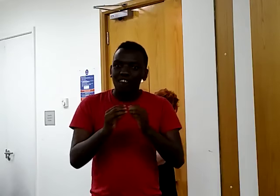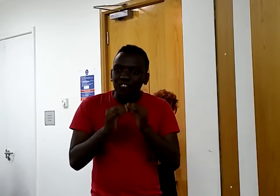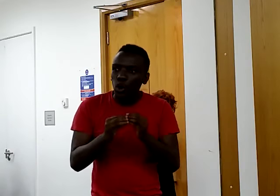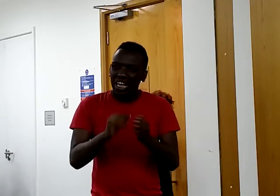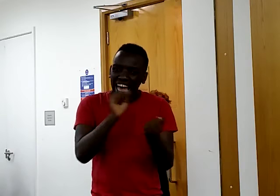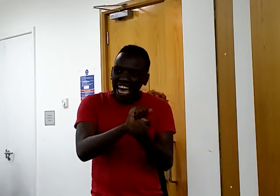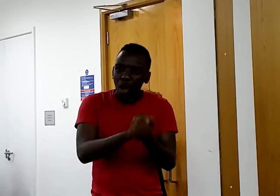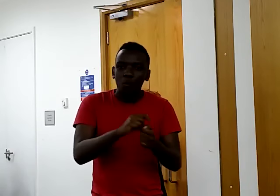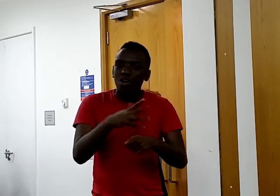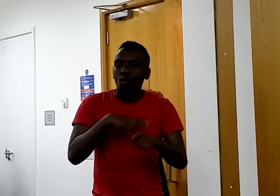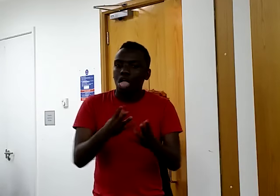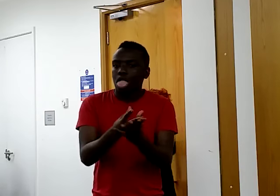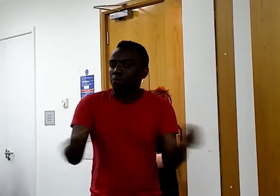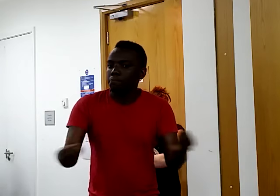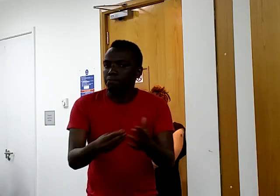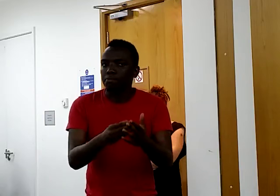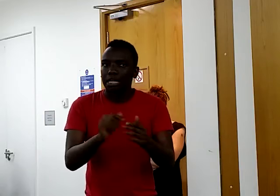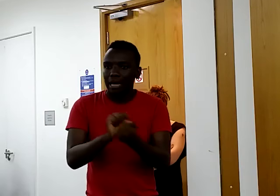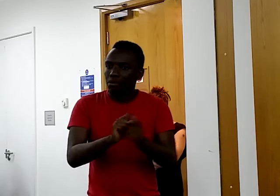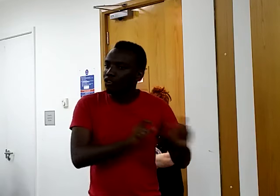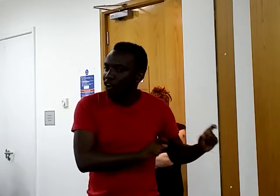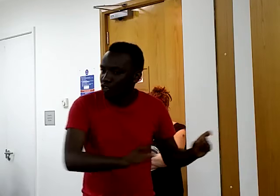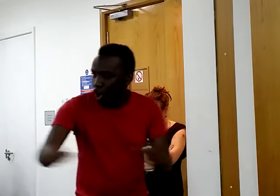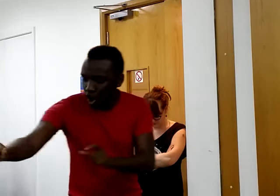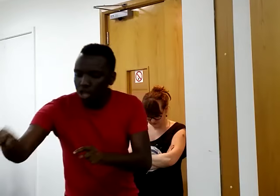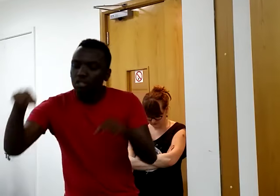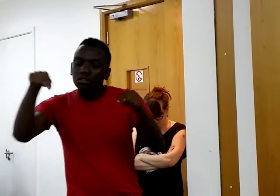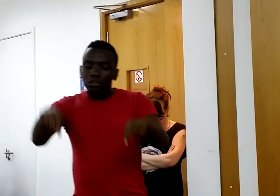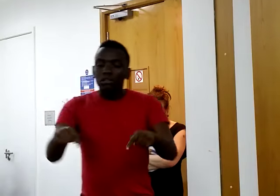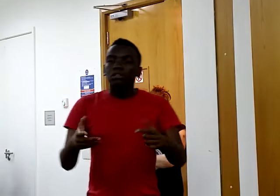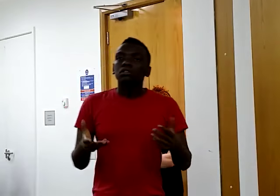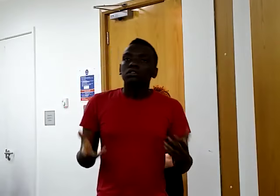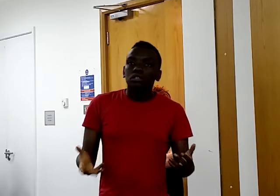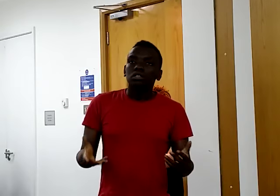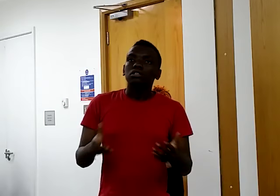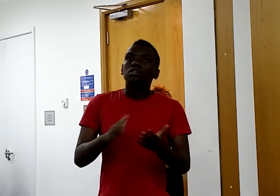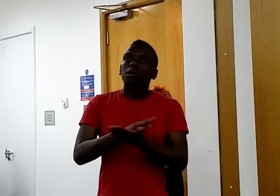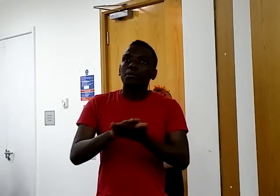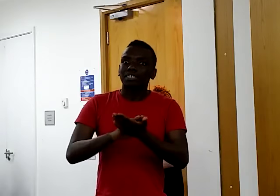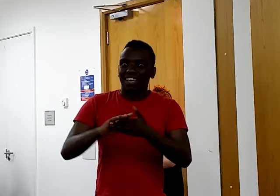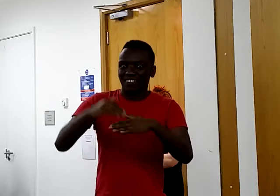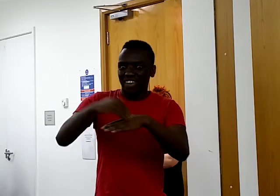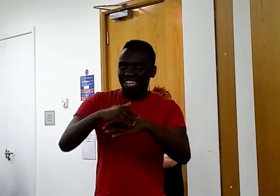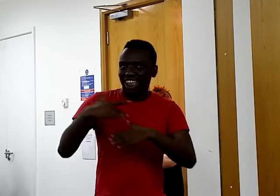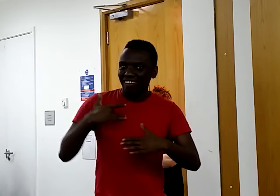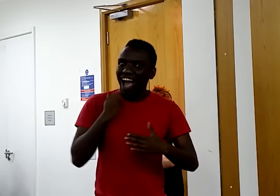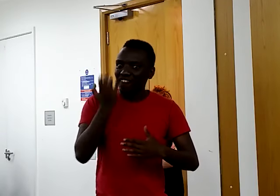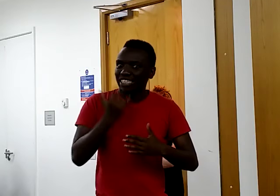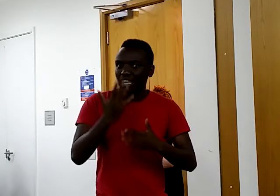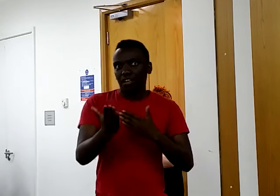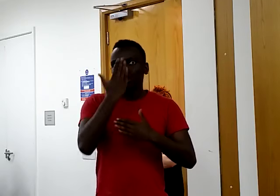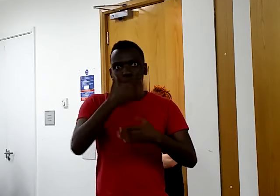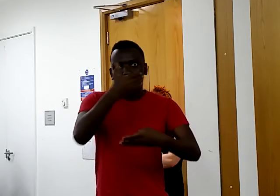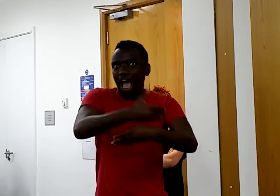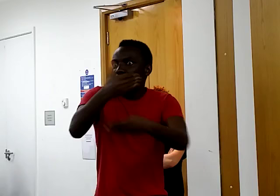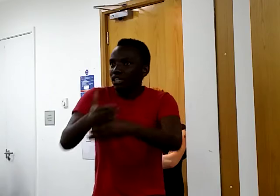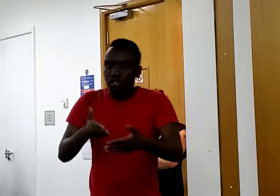very positive about sign language. He values deaf people, their culture and their community. He wants that to continue.